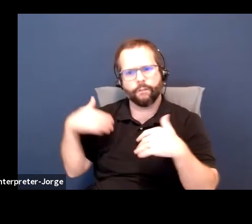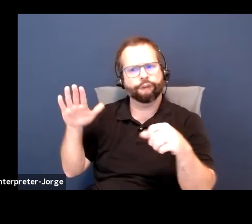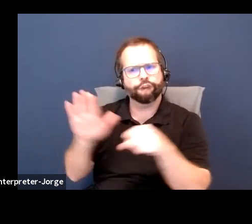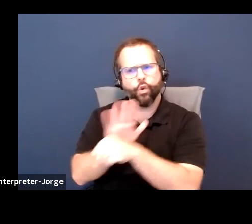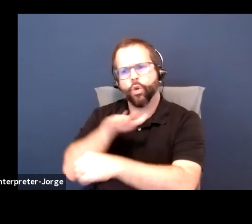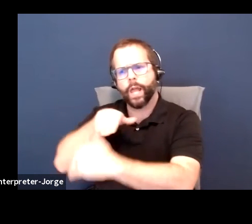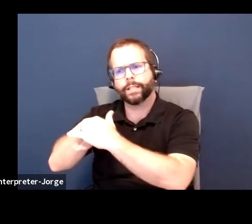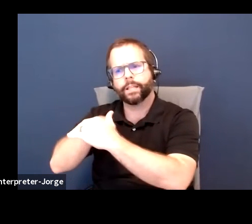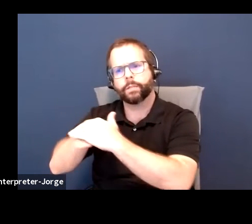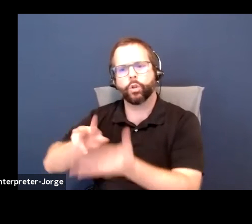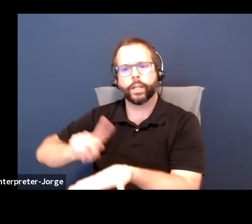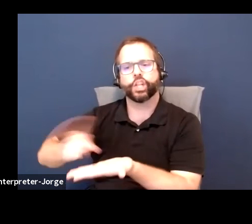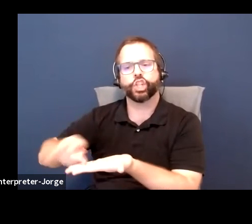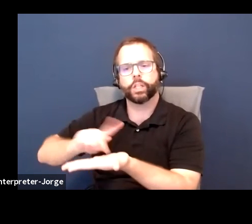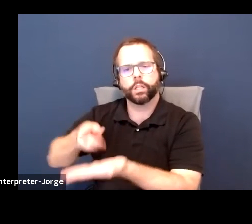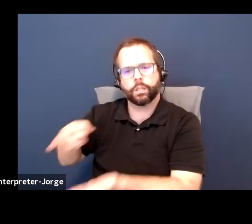that will be